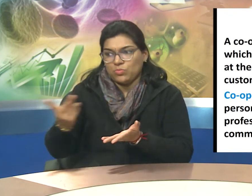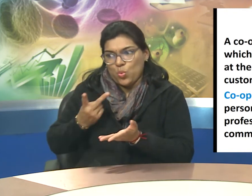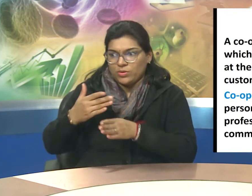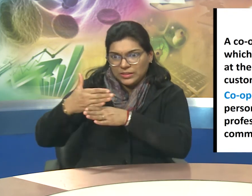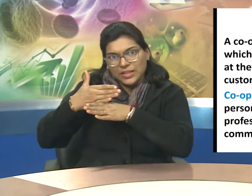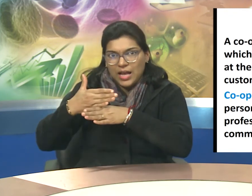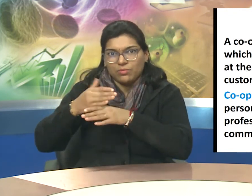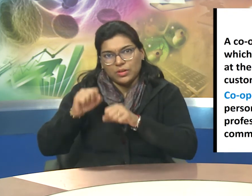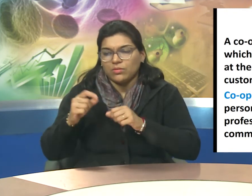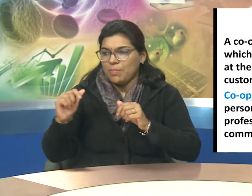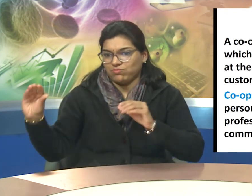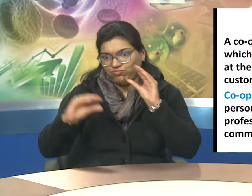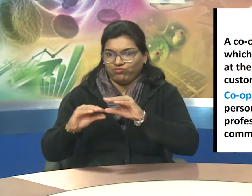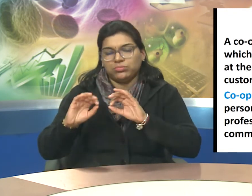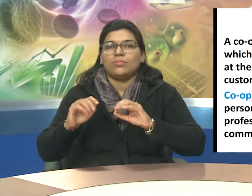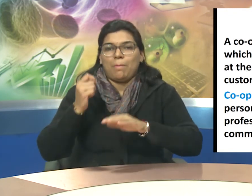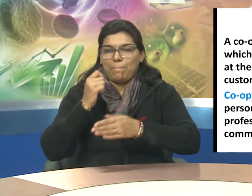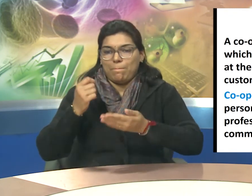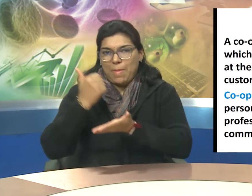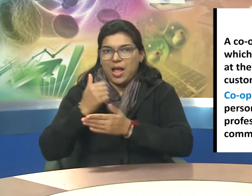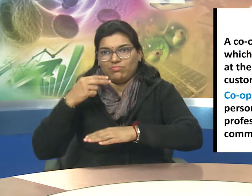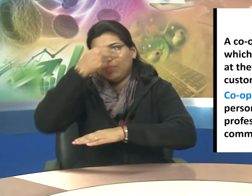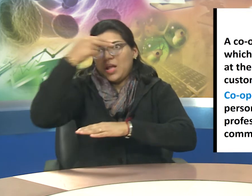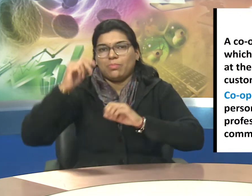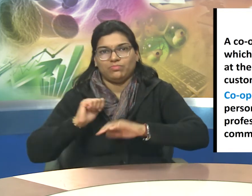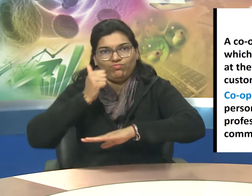Or sometimes they share a common interest